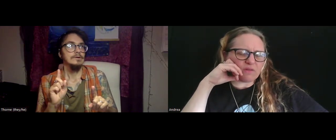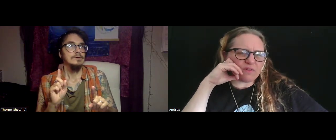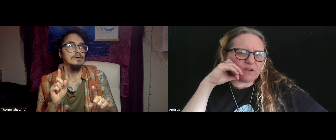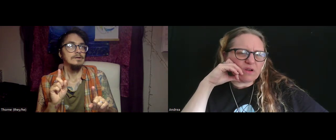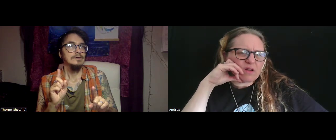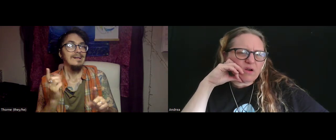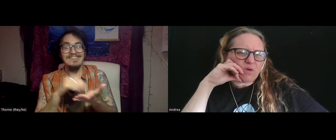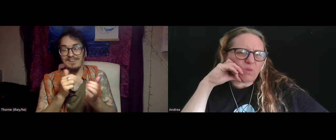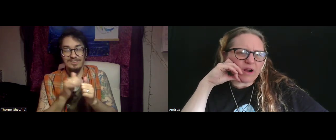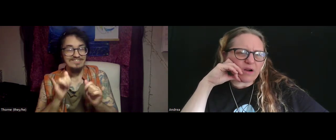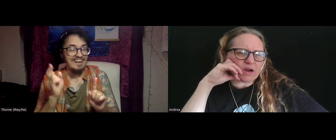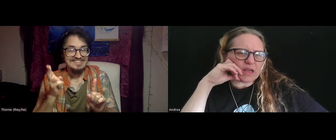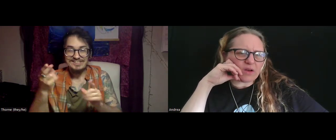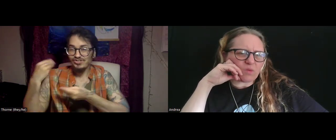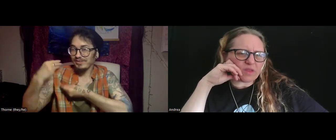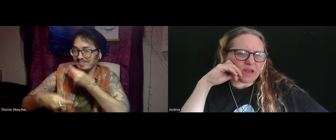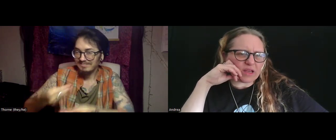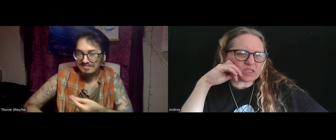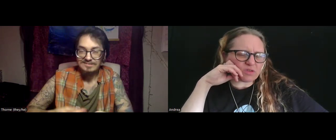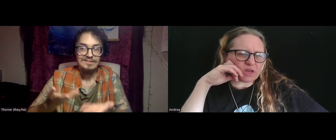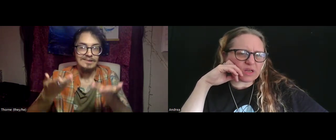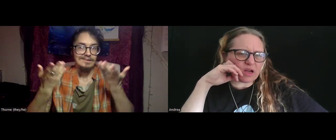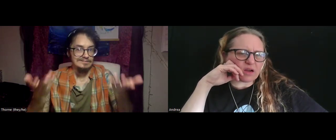of where, again, with that history,